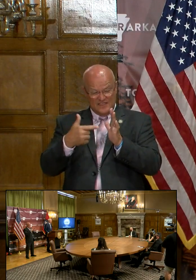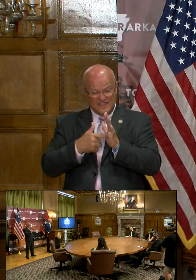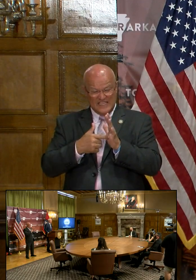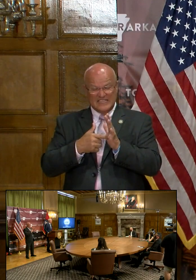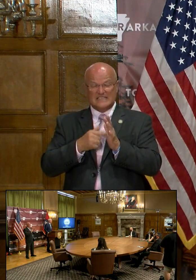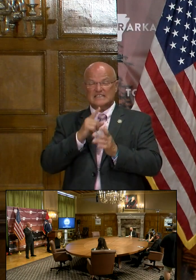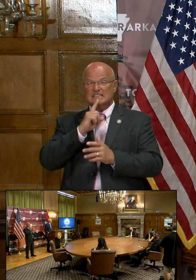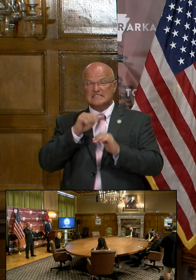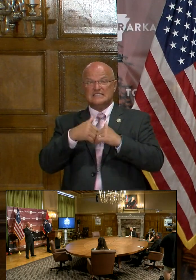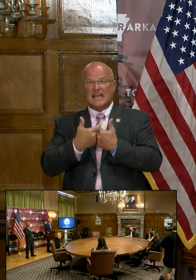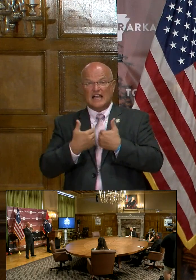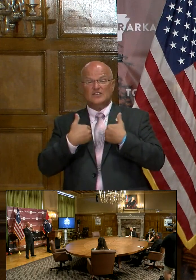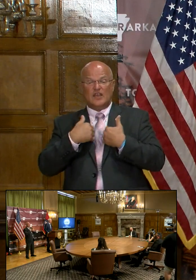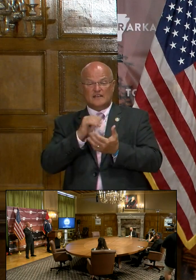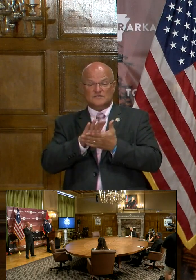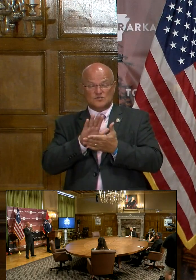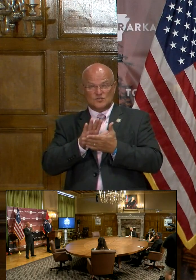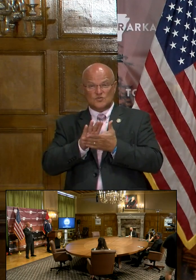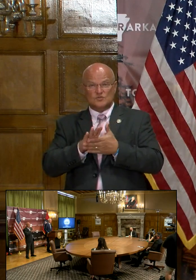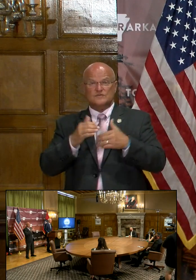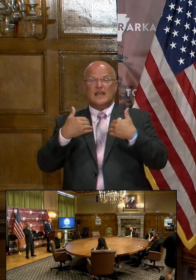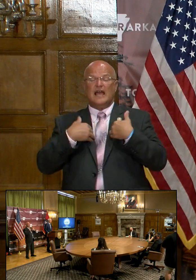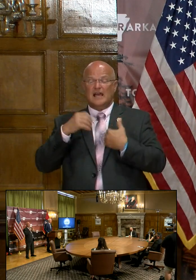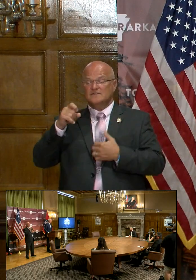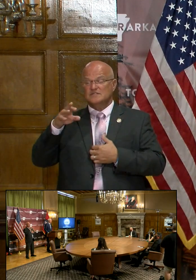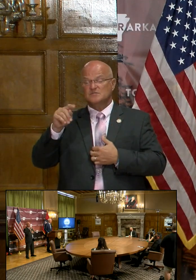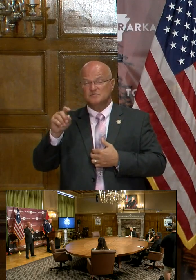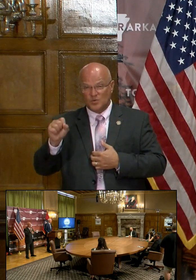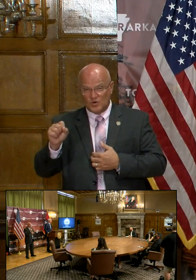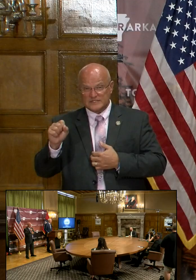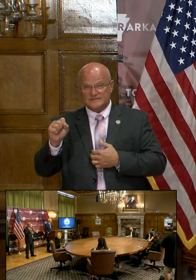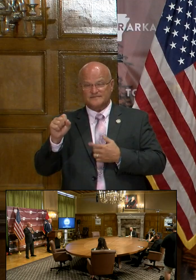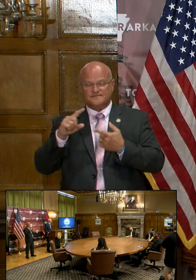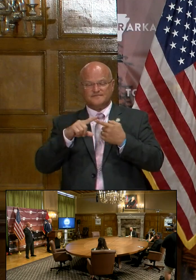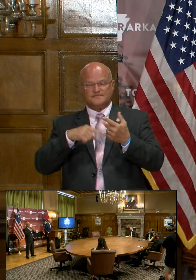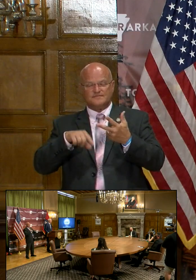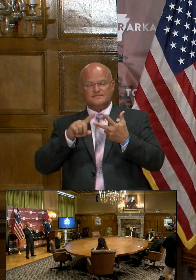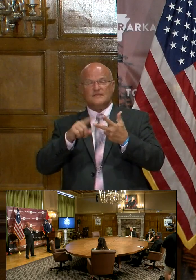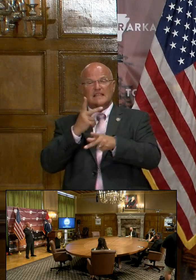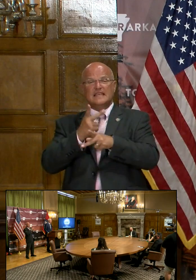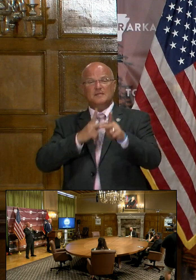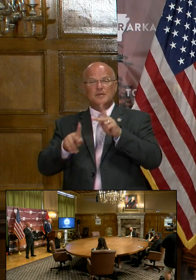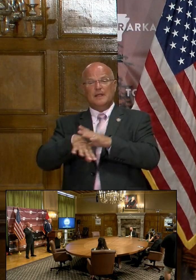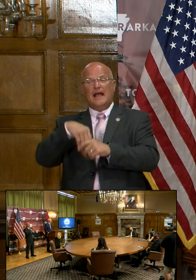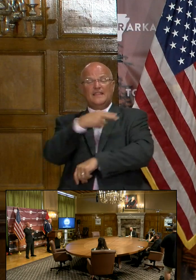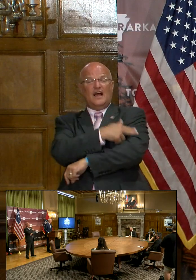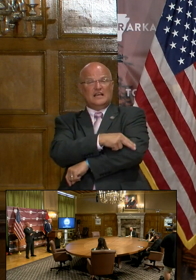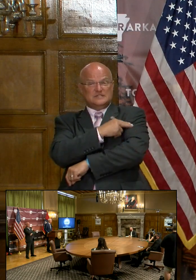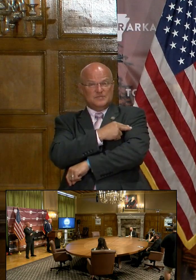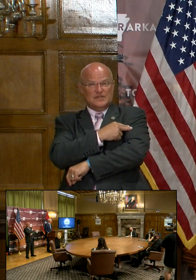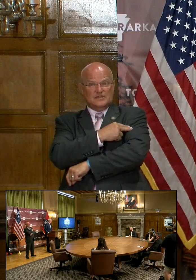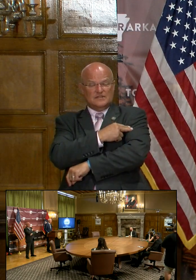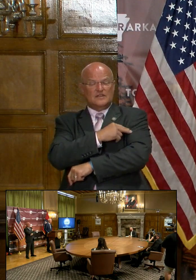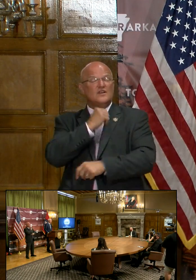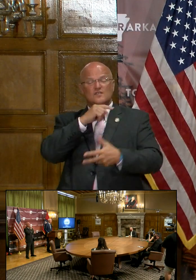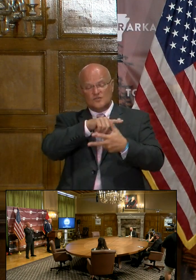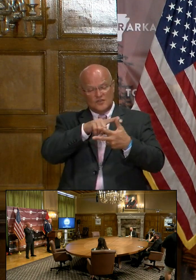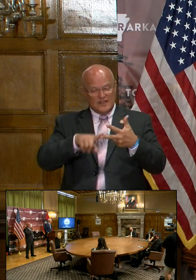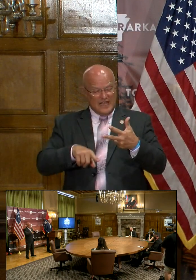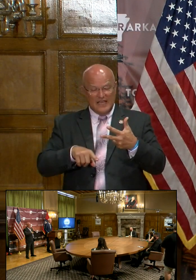is how you have school, this is how you have sports, this is how you keep people out of the hospital. And if we don't do